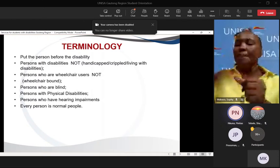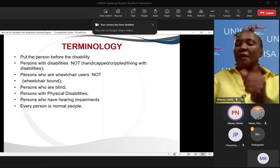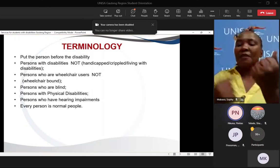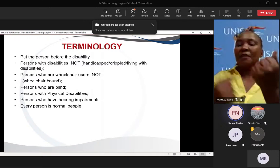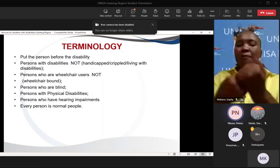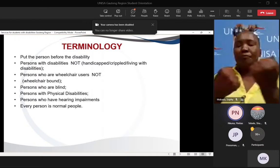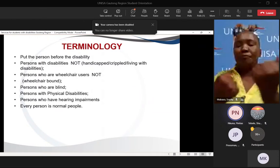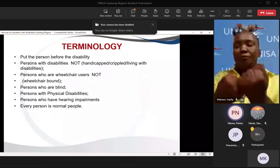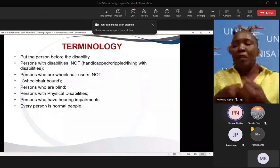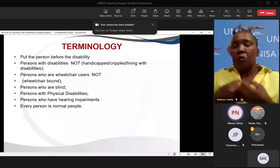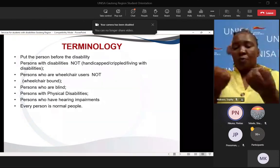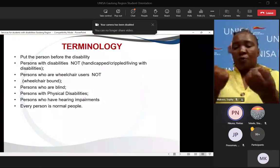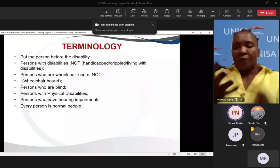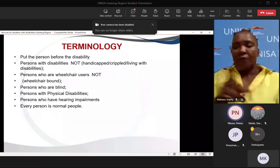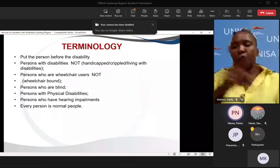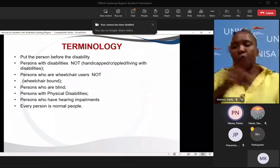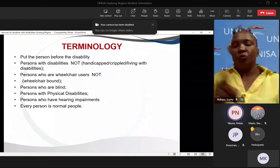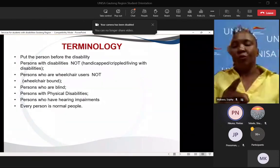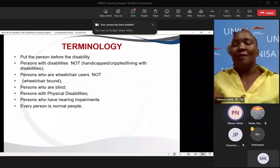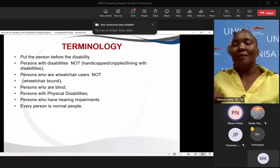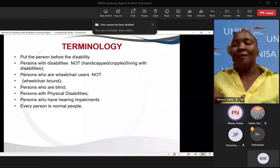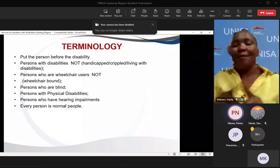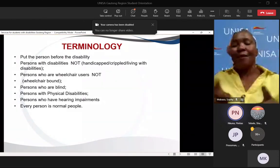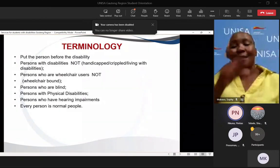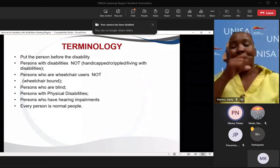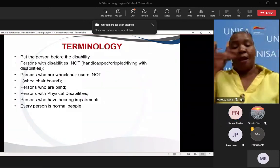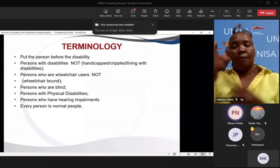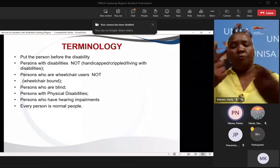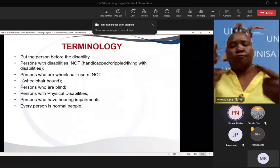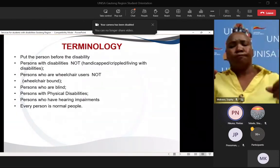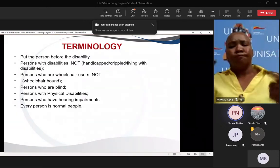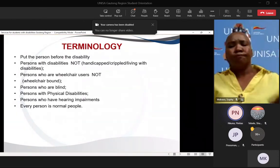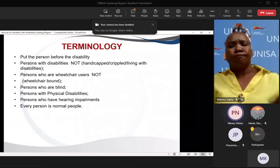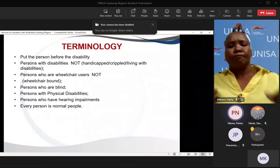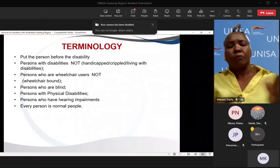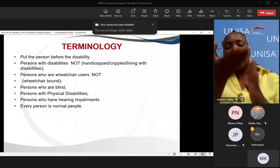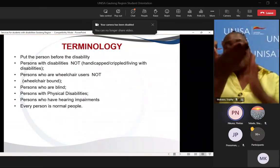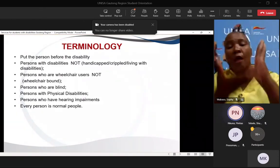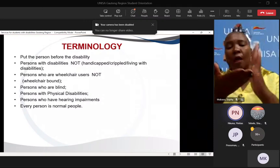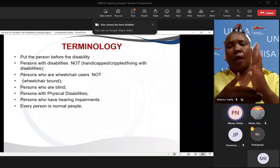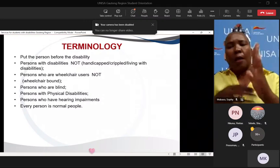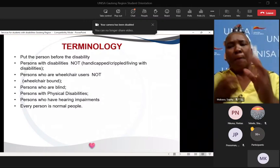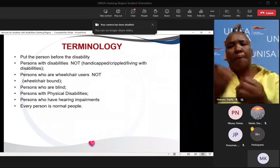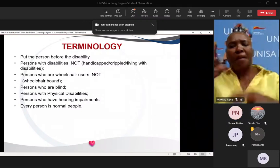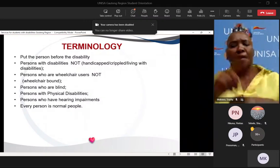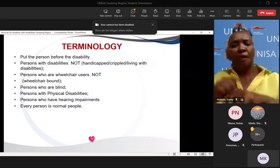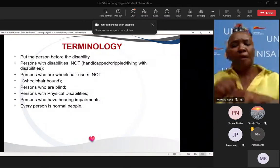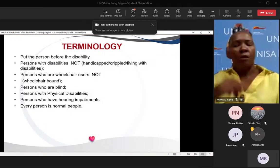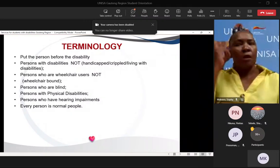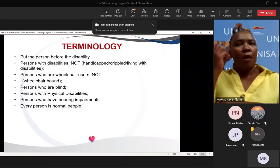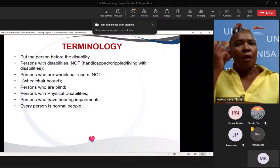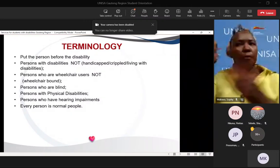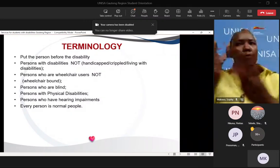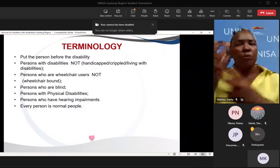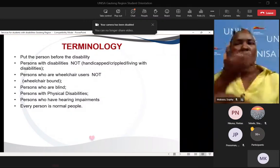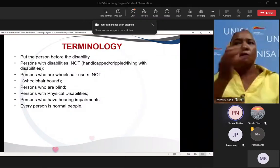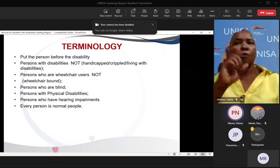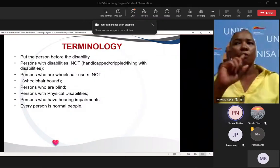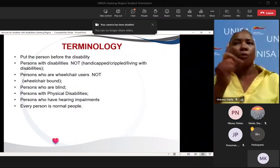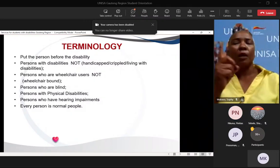you and in terms of the terminology from 10 to timey here saying